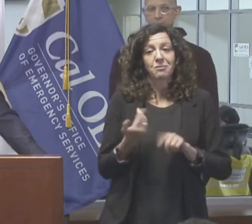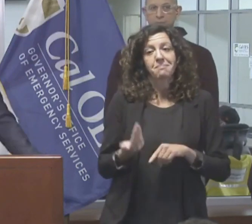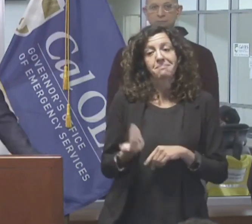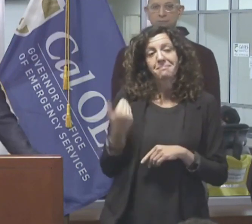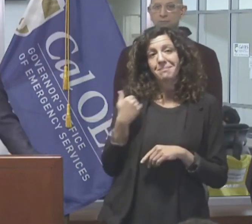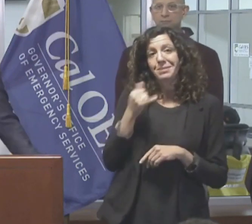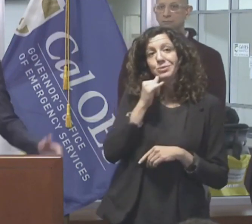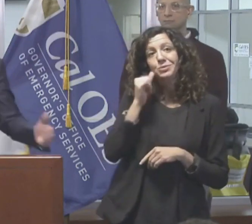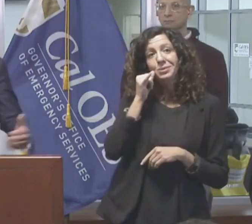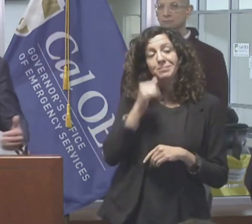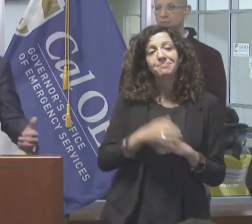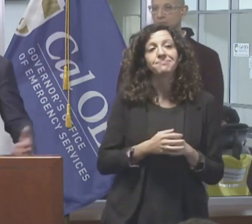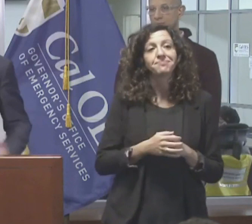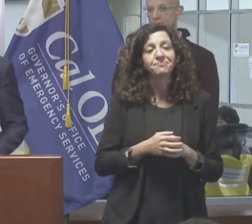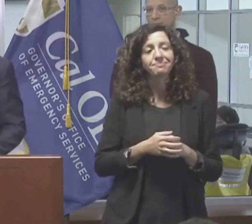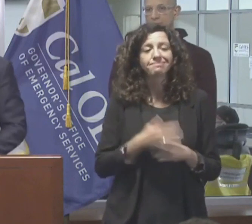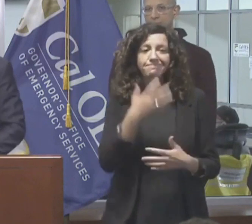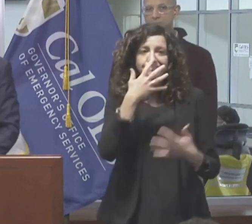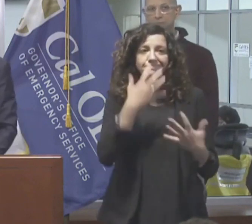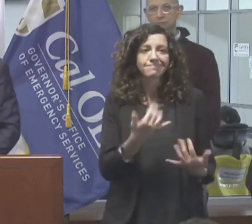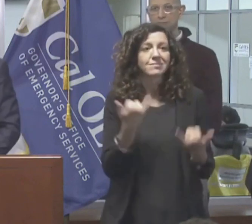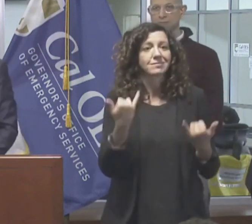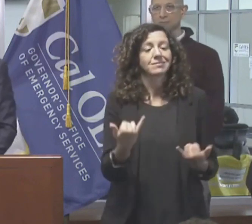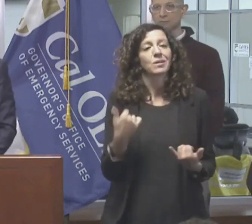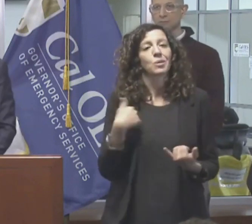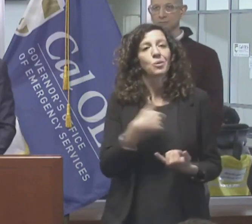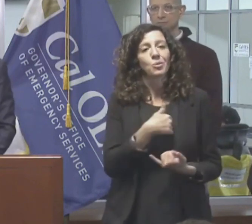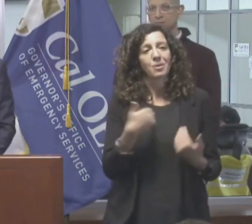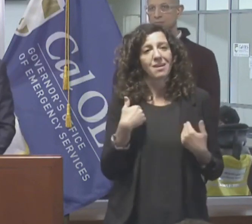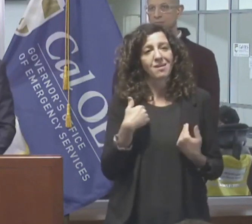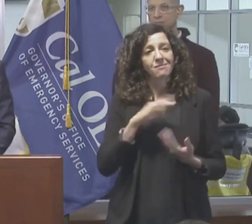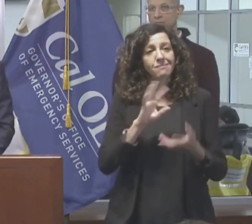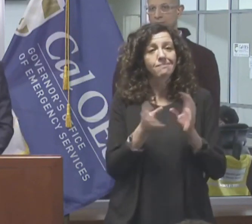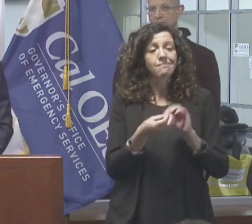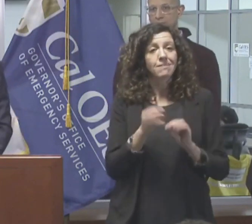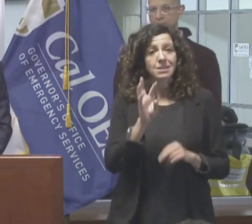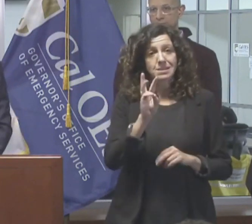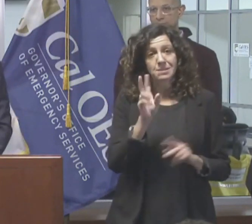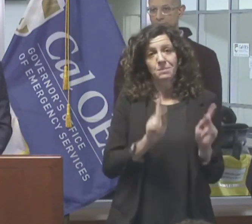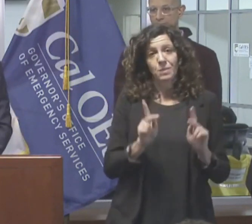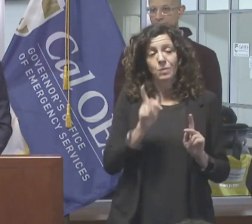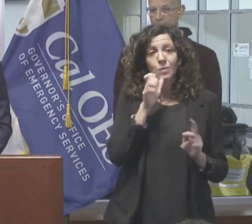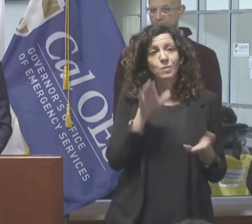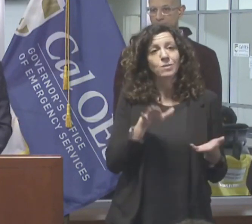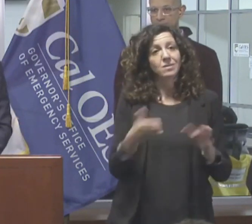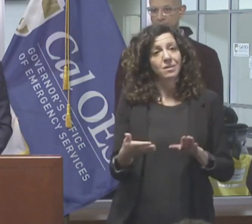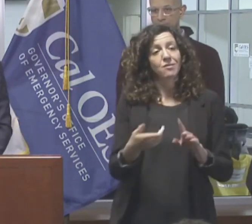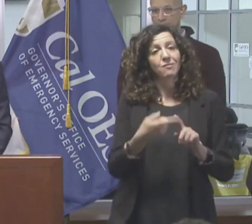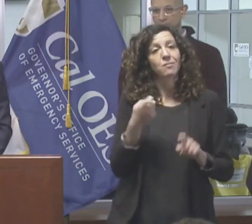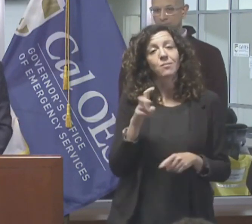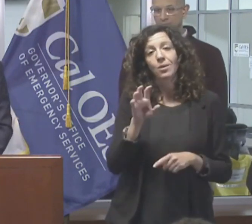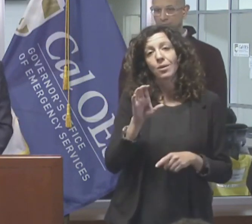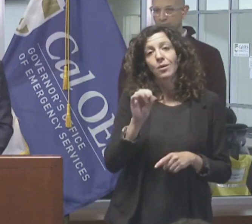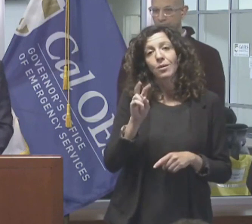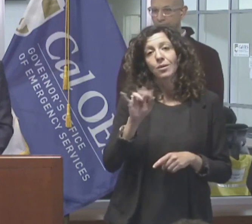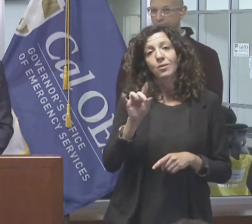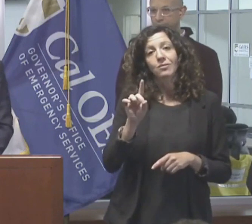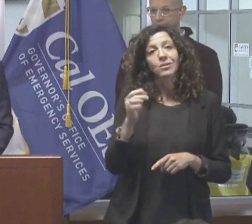day. Tragically, we now have 6 individuals that have passed away from COVID-19, the